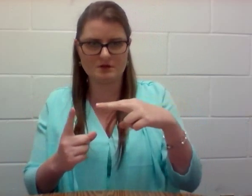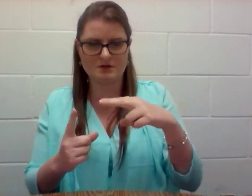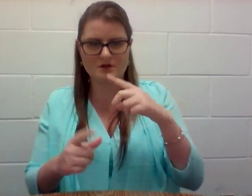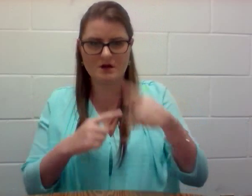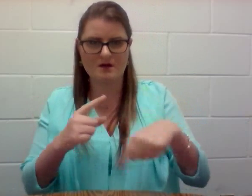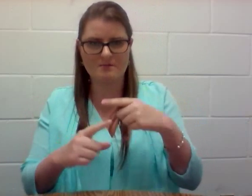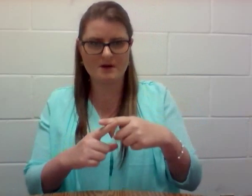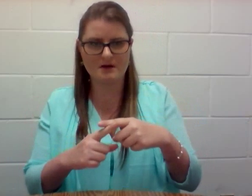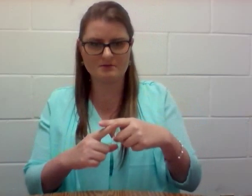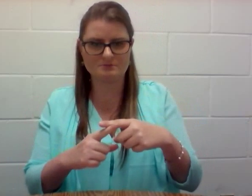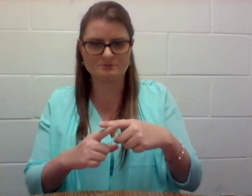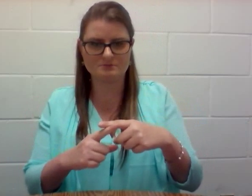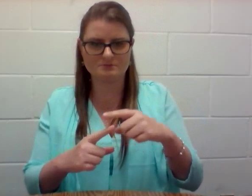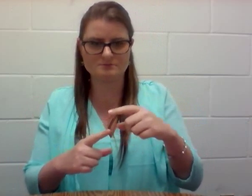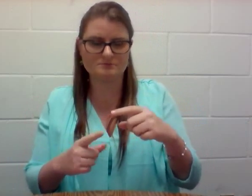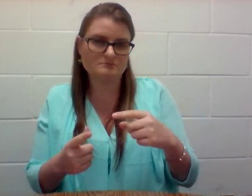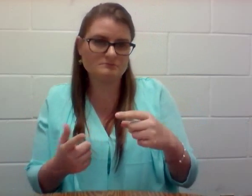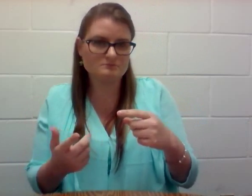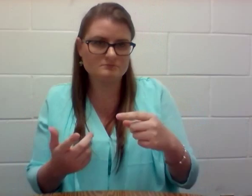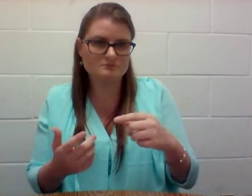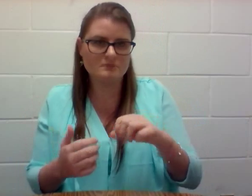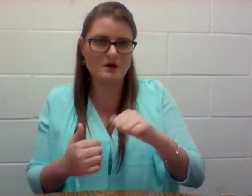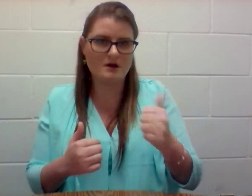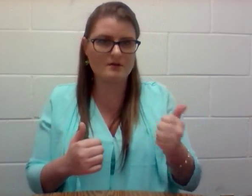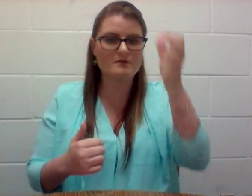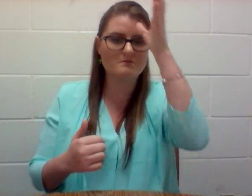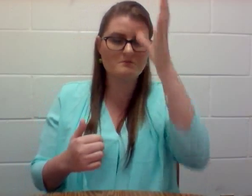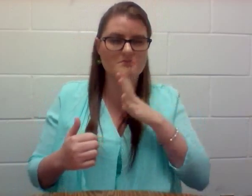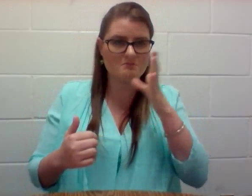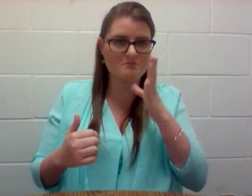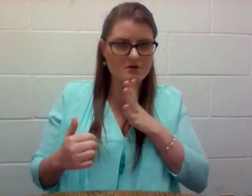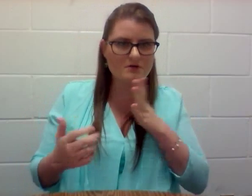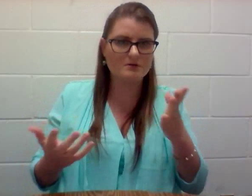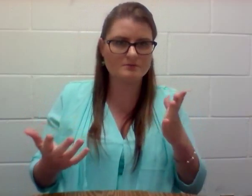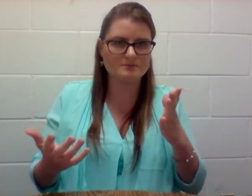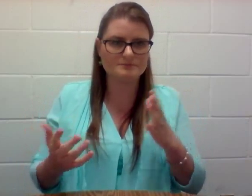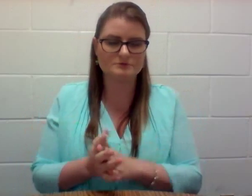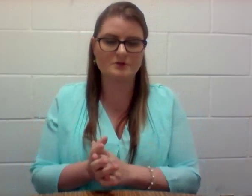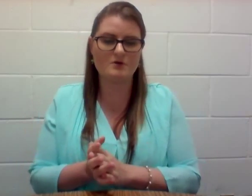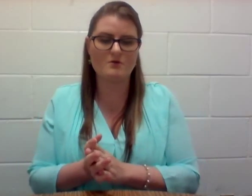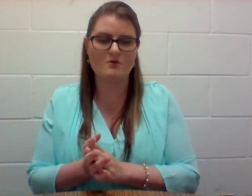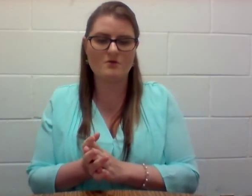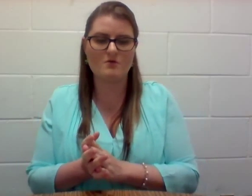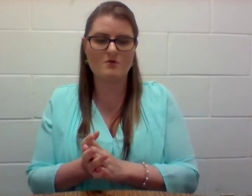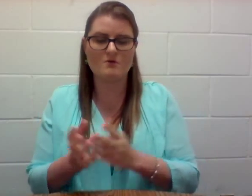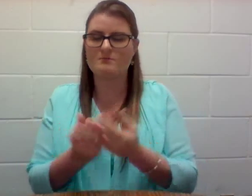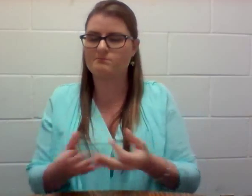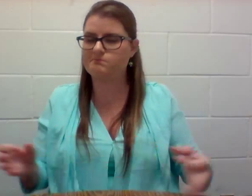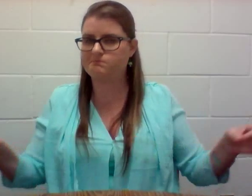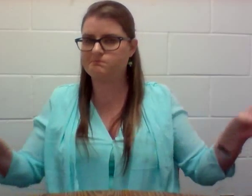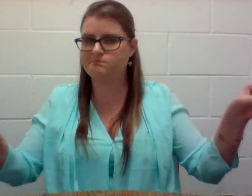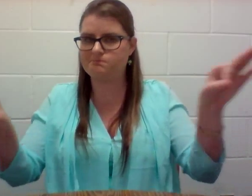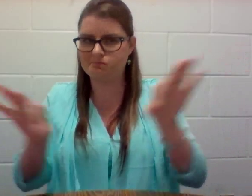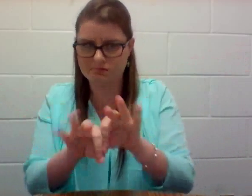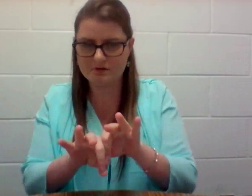to make that list. So the key is, do they deeply want to shape their whole lives